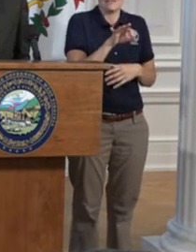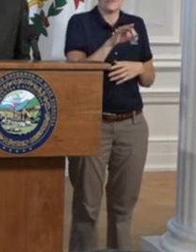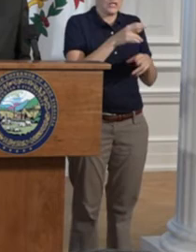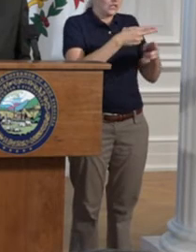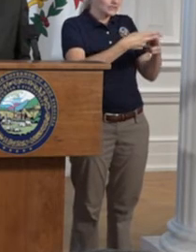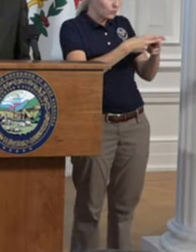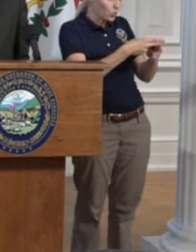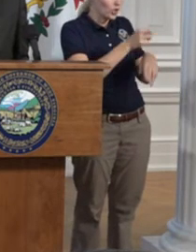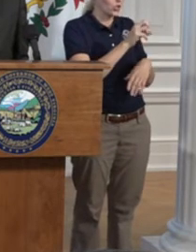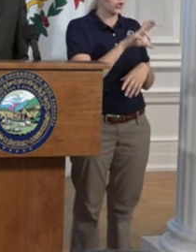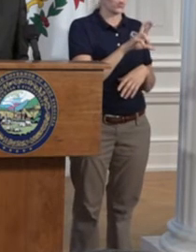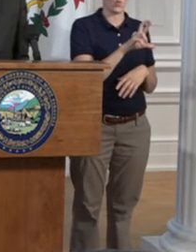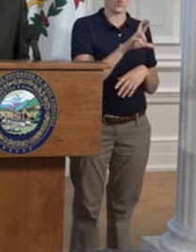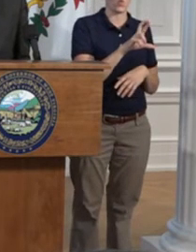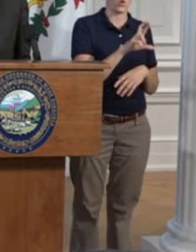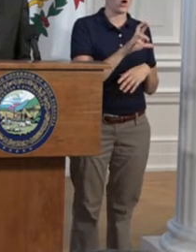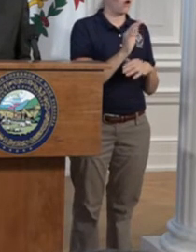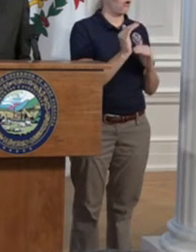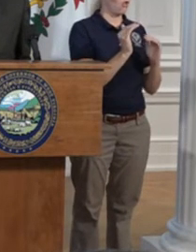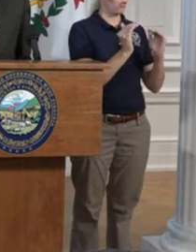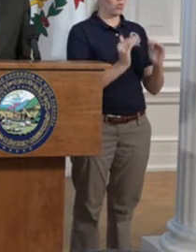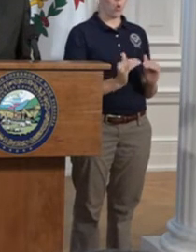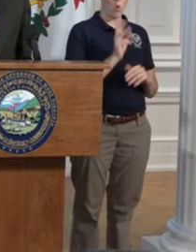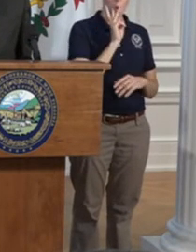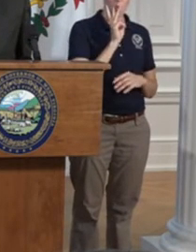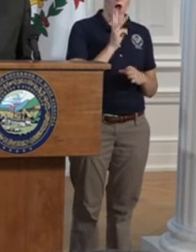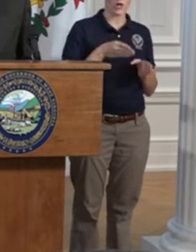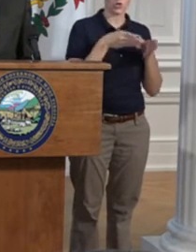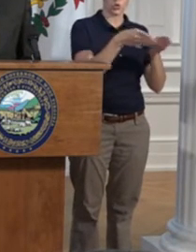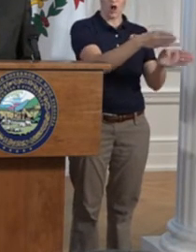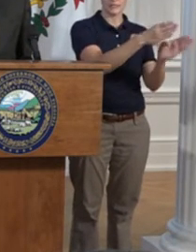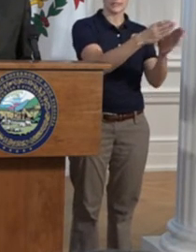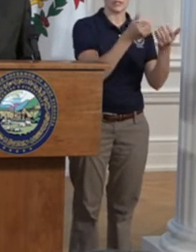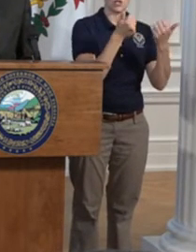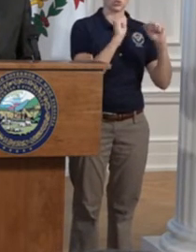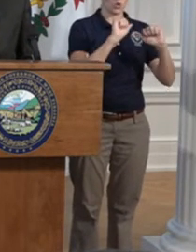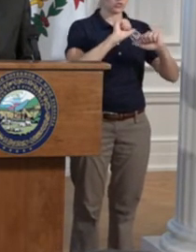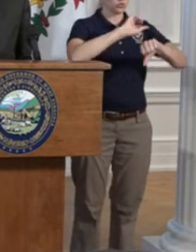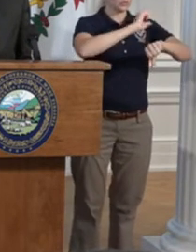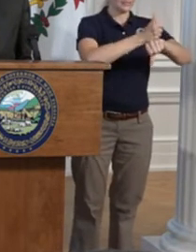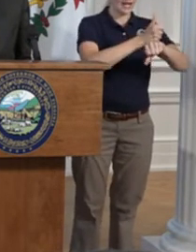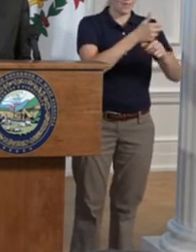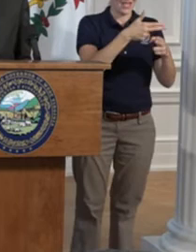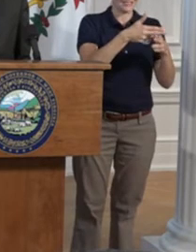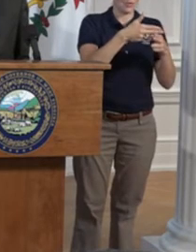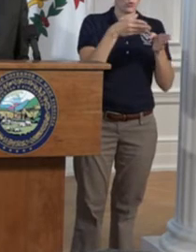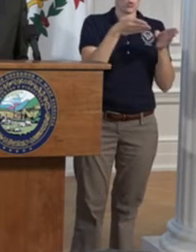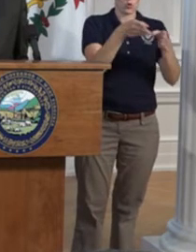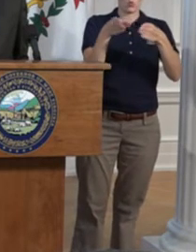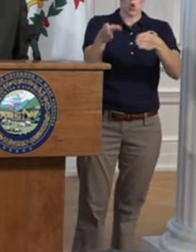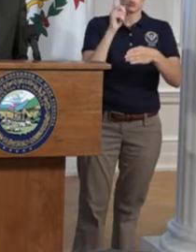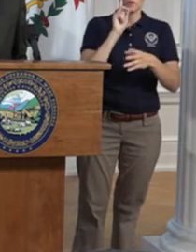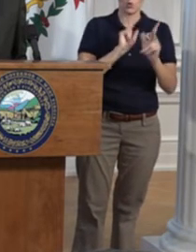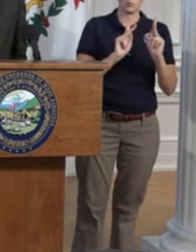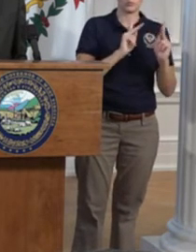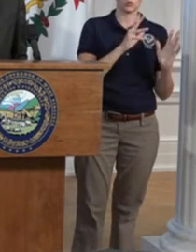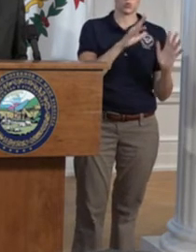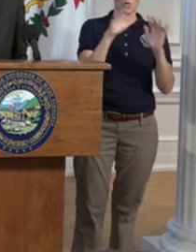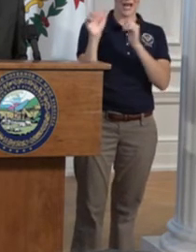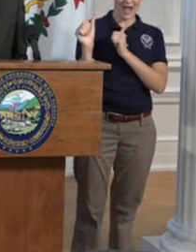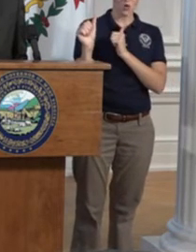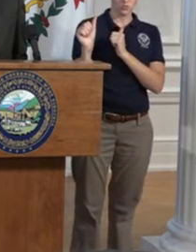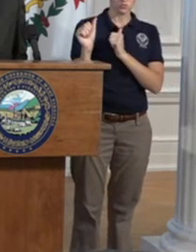through a creek, to get out and build those temporary roads so that people could have access and the